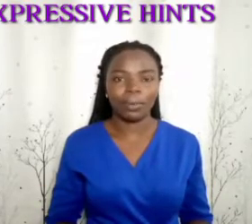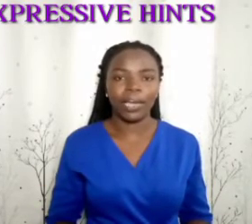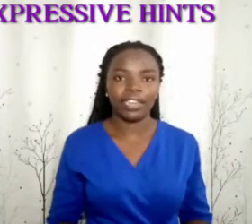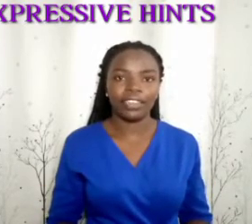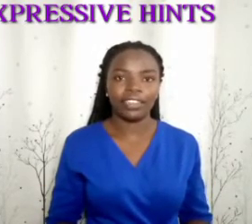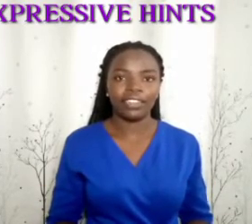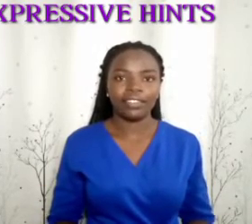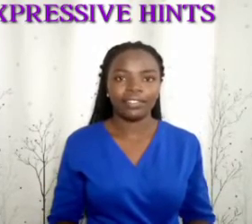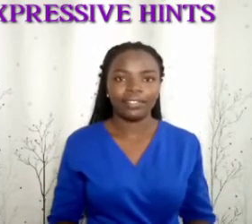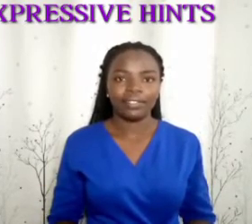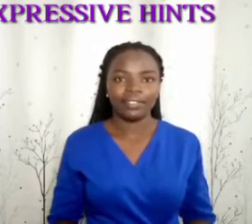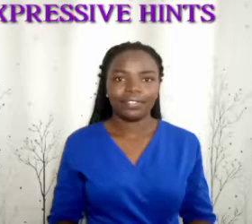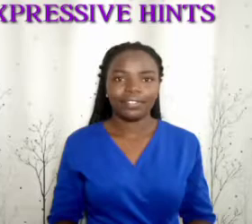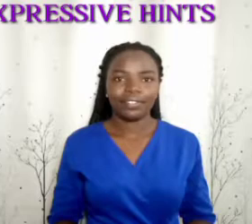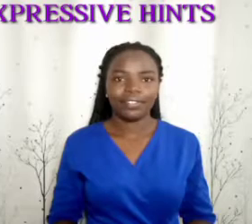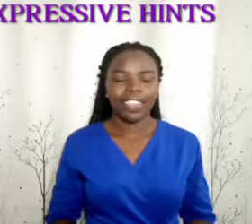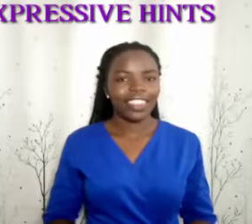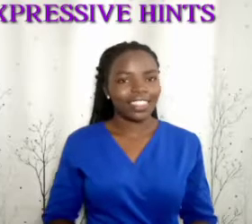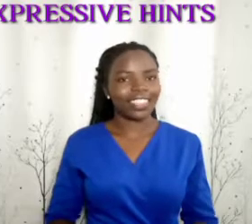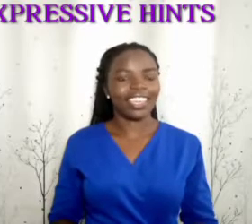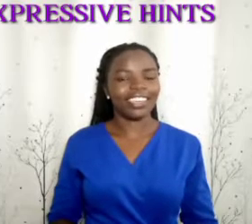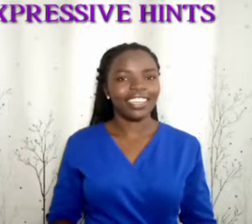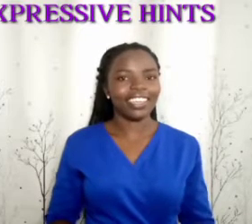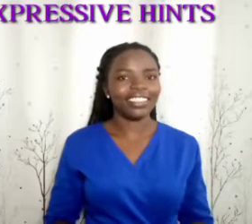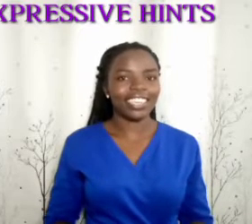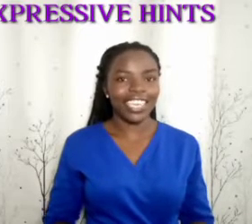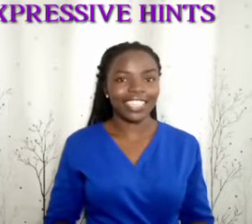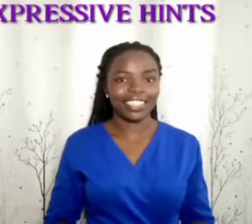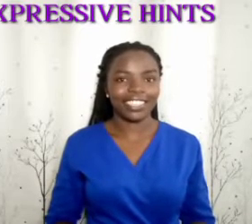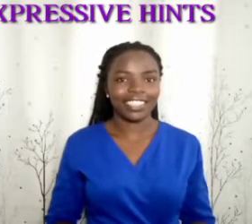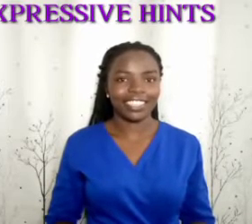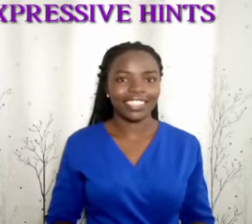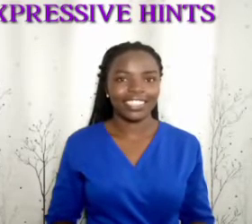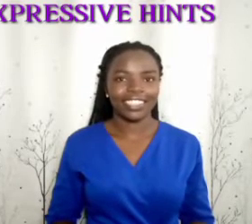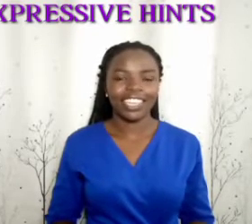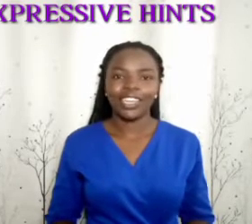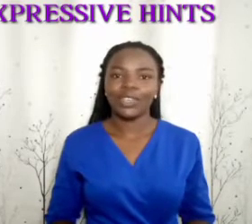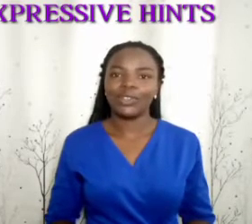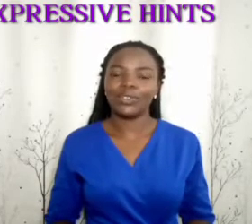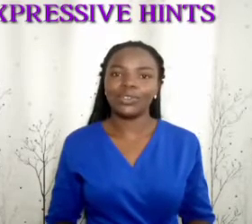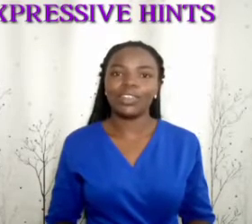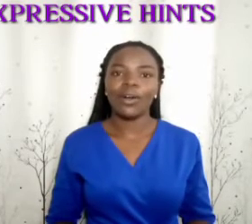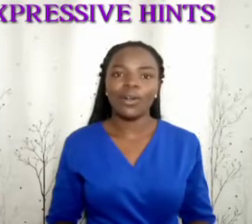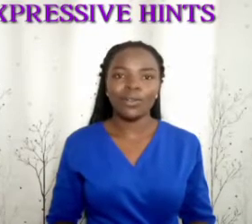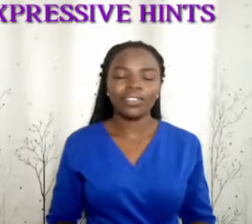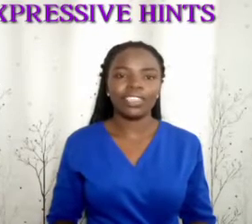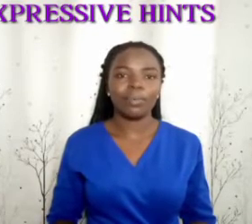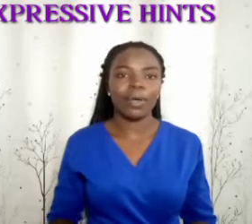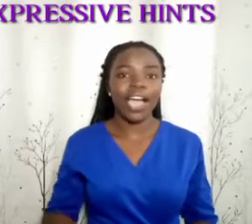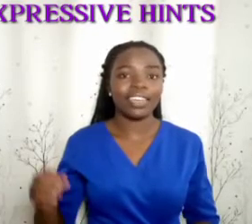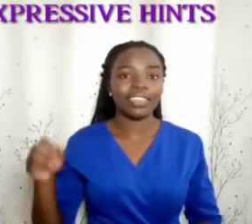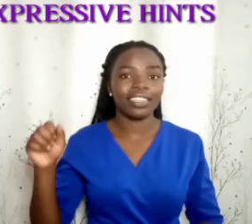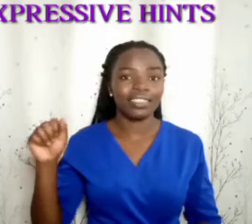mind. The second hint is you should always keep your hand